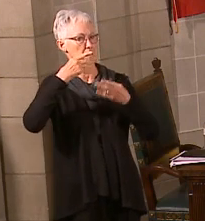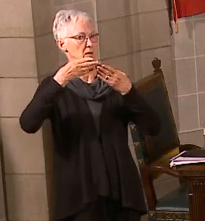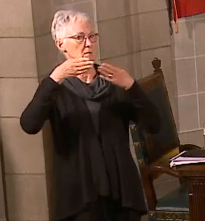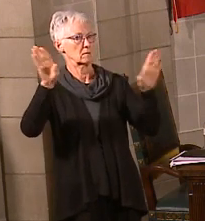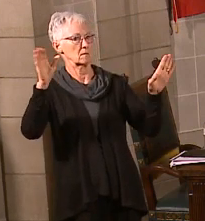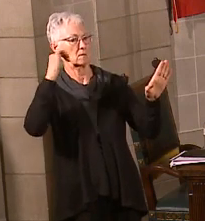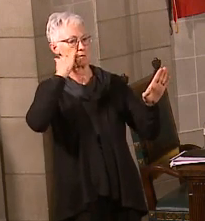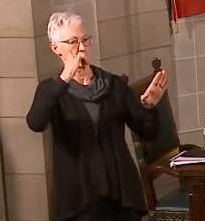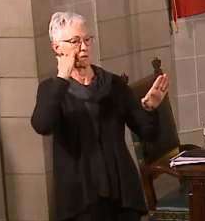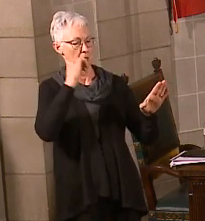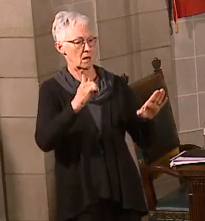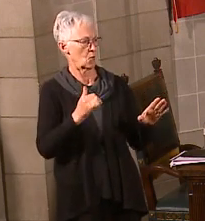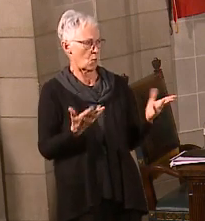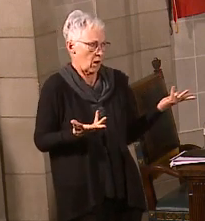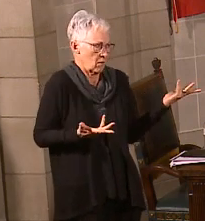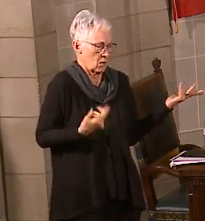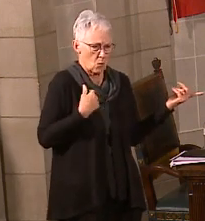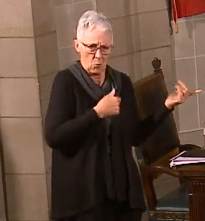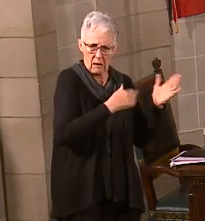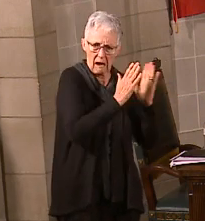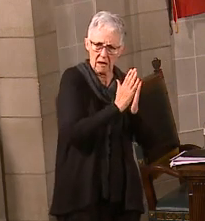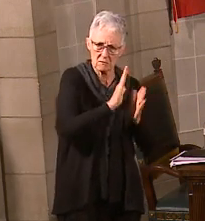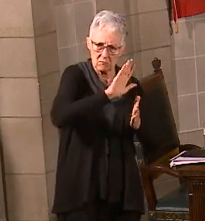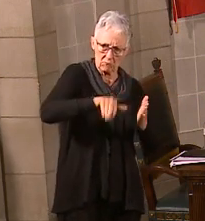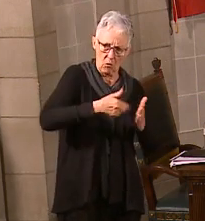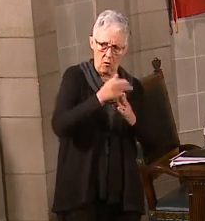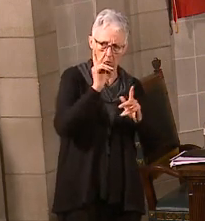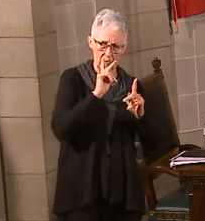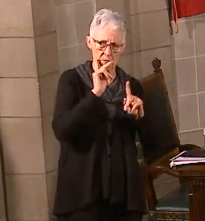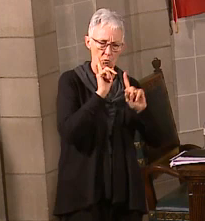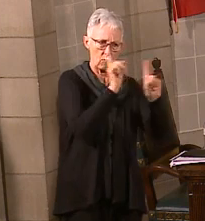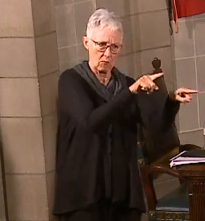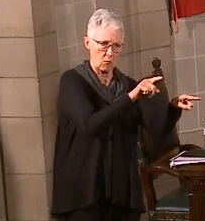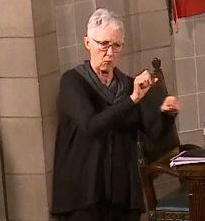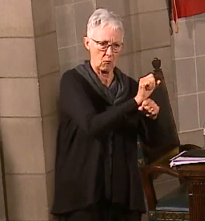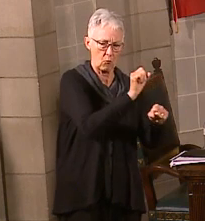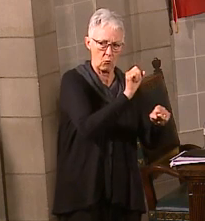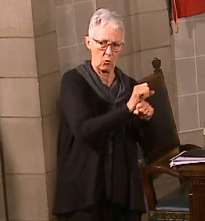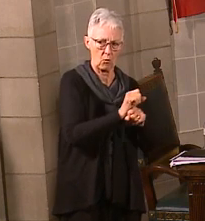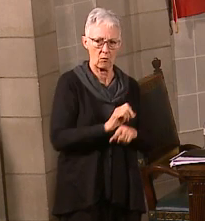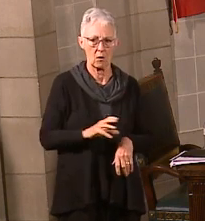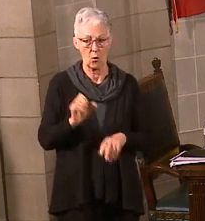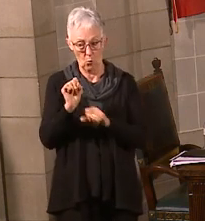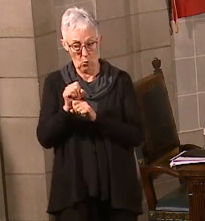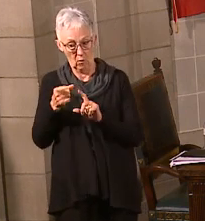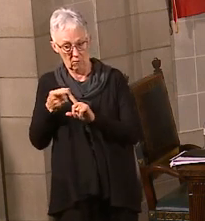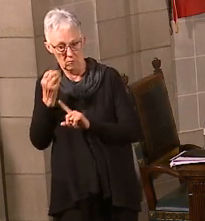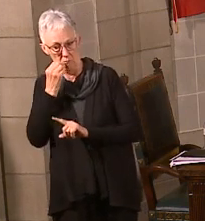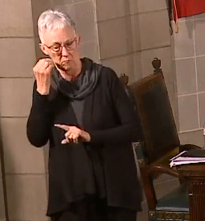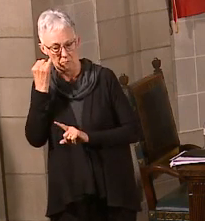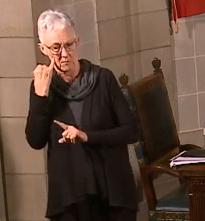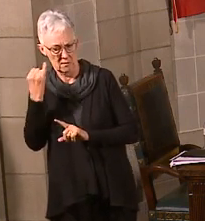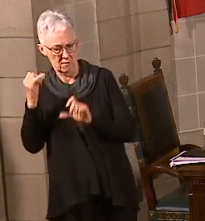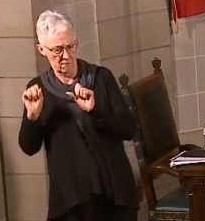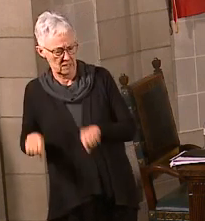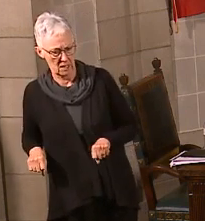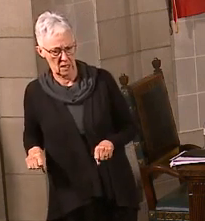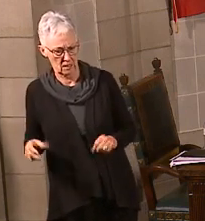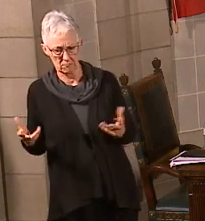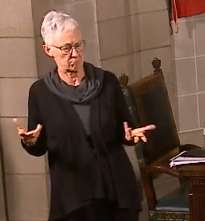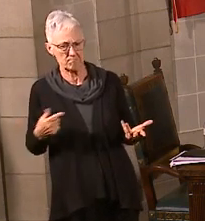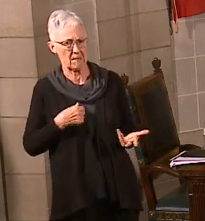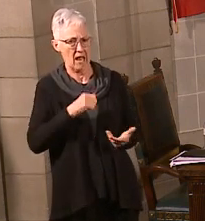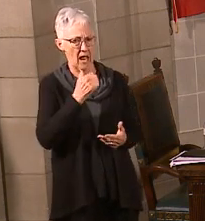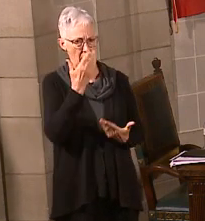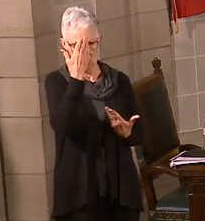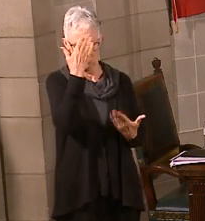everybody to go to work, right? We want people to go work from home if you can, but then go home. So I don't know